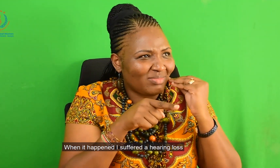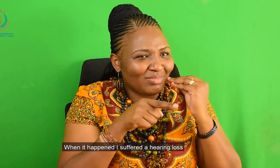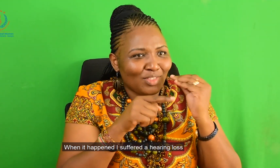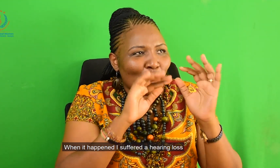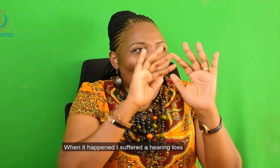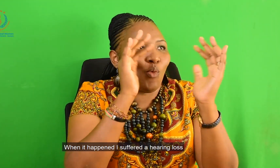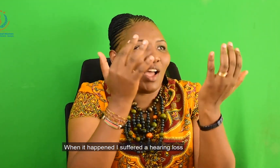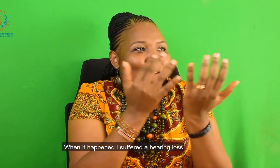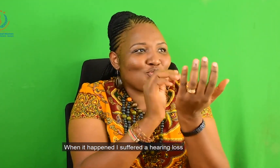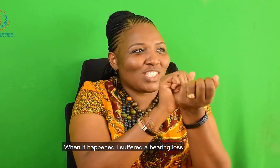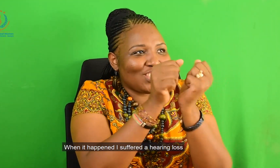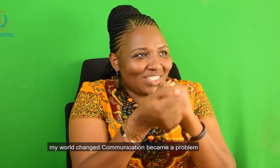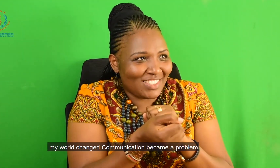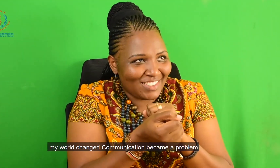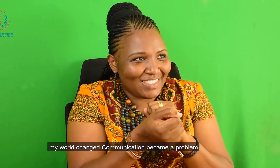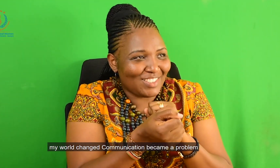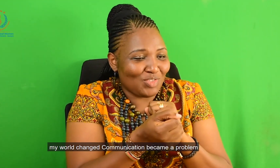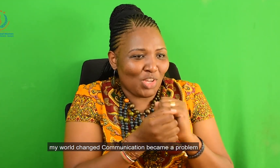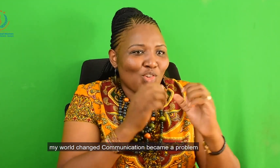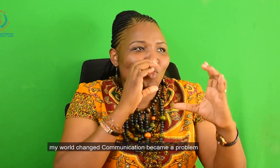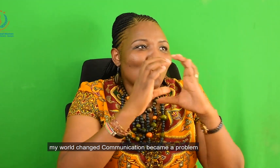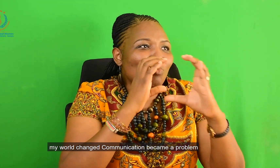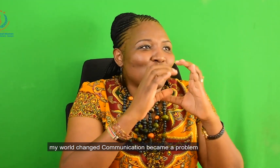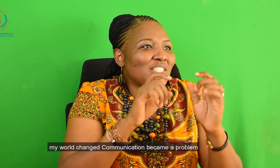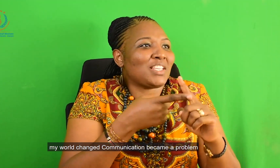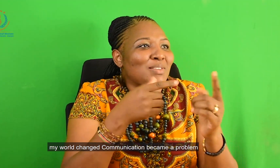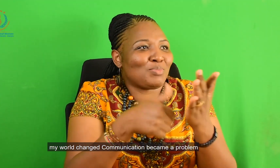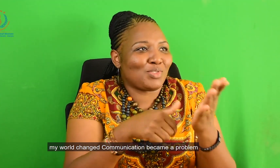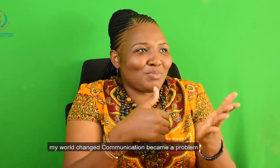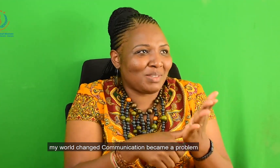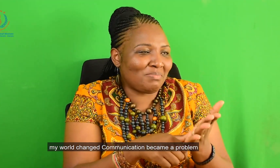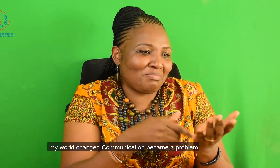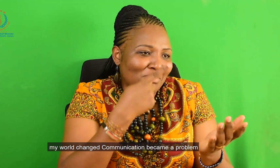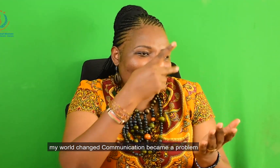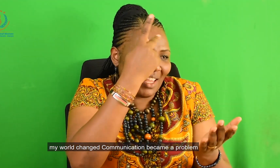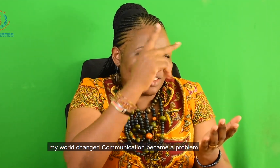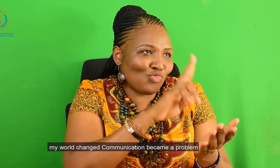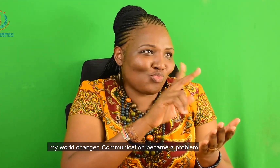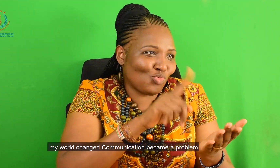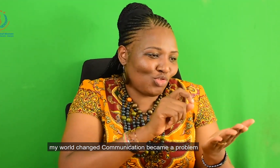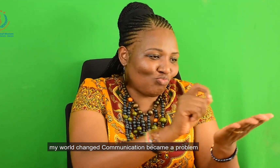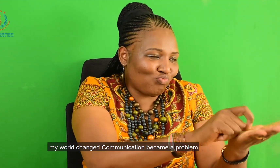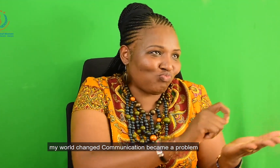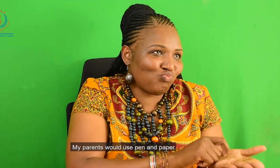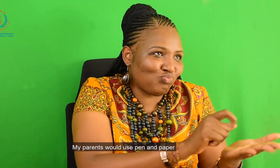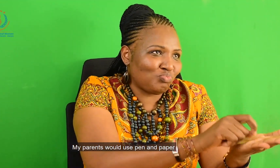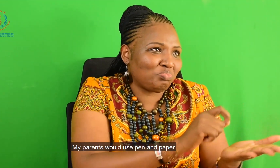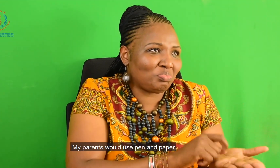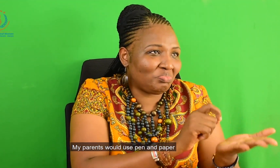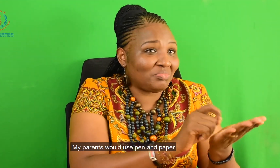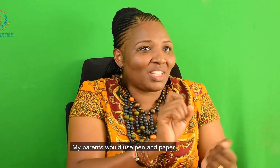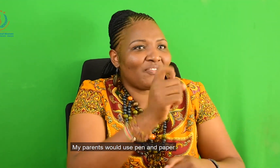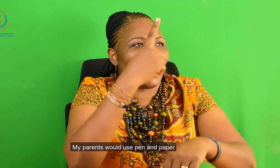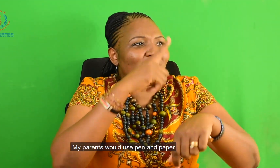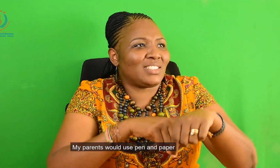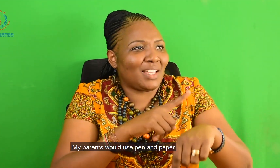a hearing loss. My world changed. Communication became a problem. My parents would use pen and